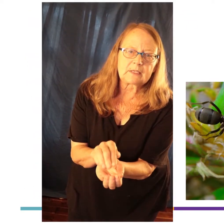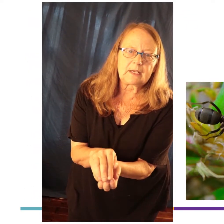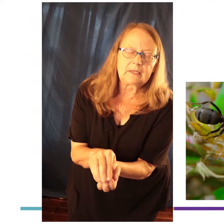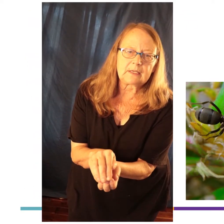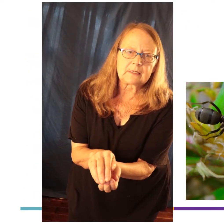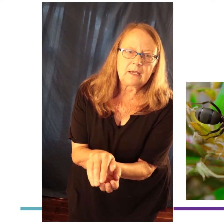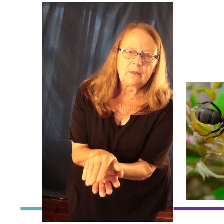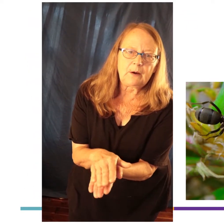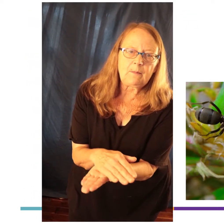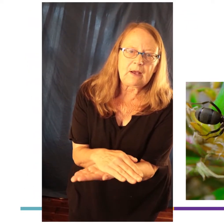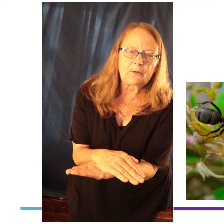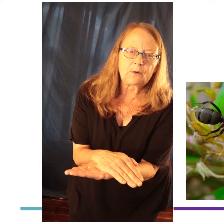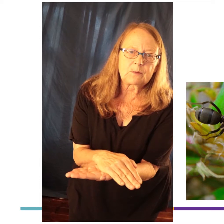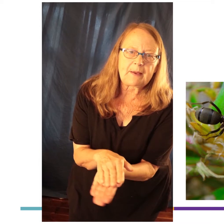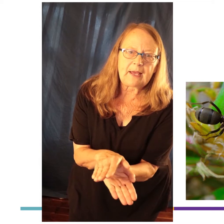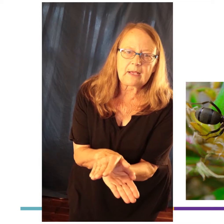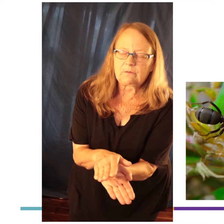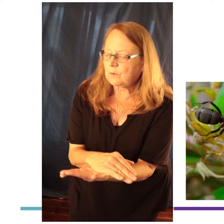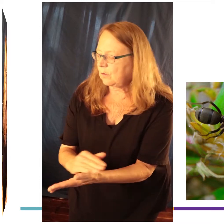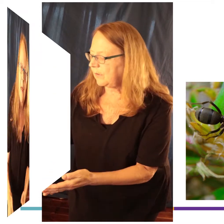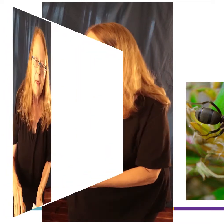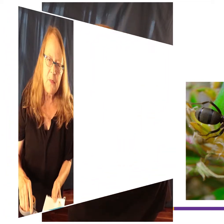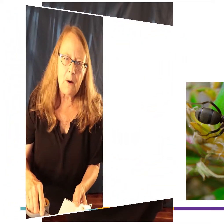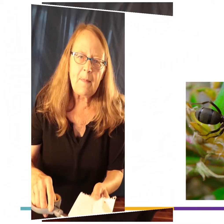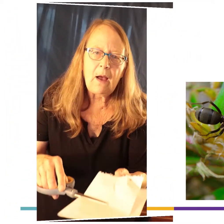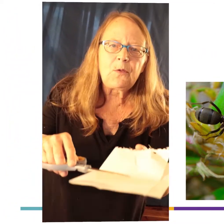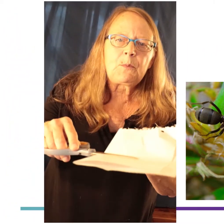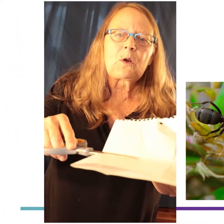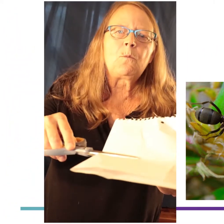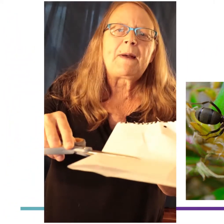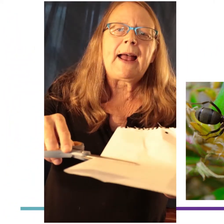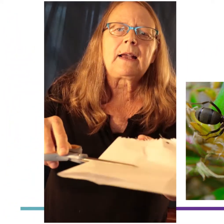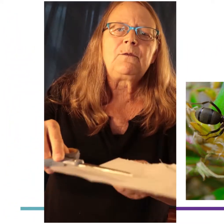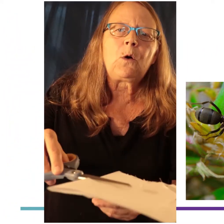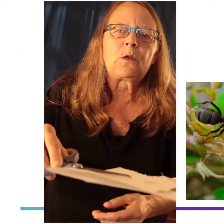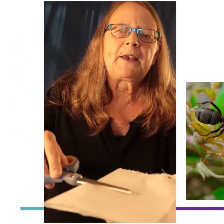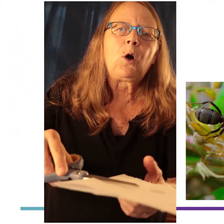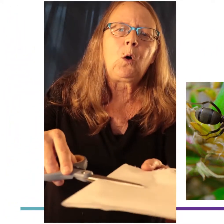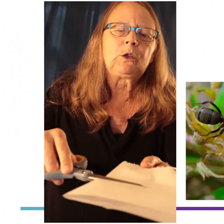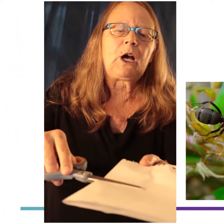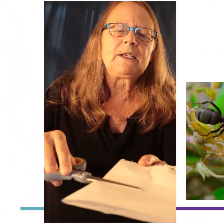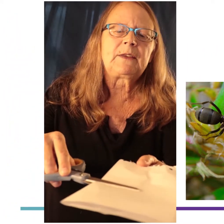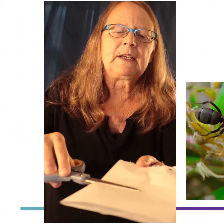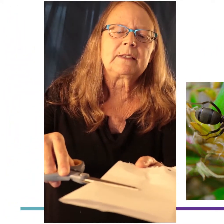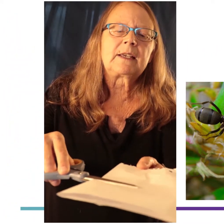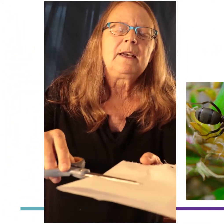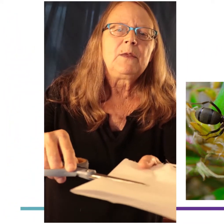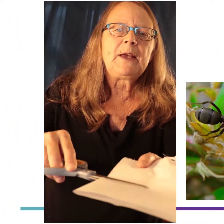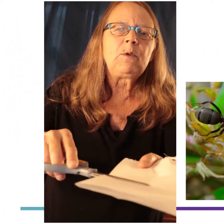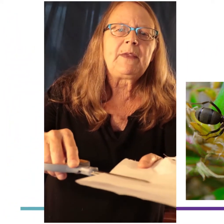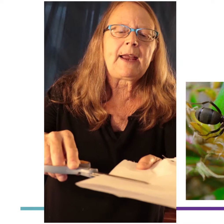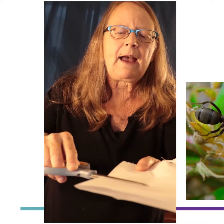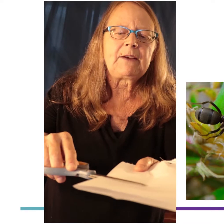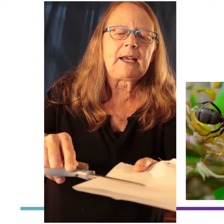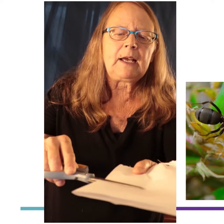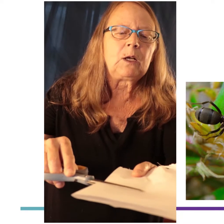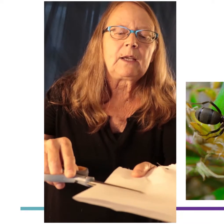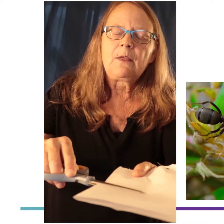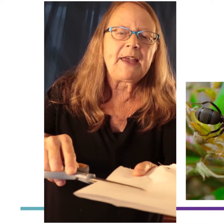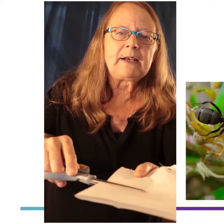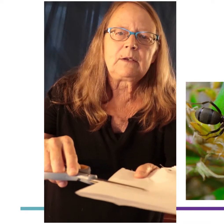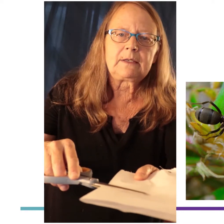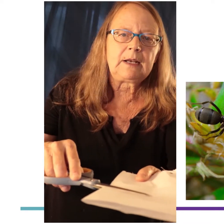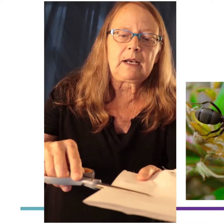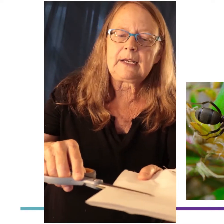and closes like this. Their mouth goes back and forth. Their mouth will go back and forth and hold on to things. Then when they have it